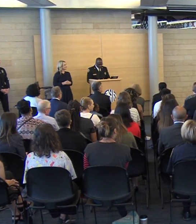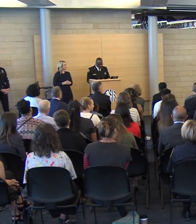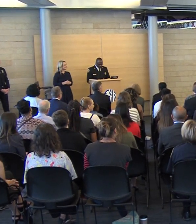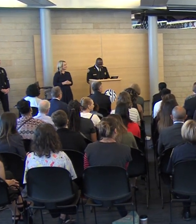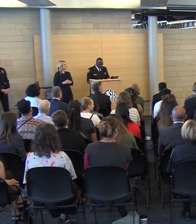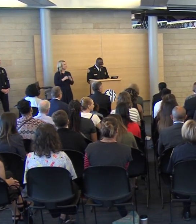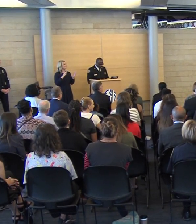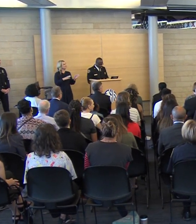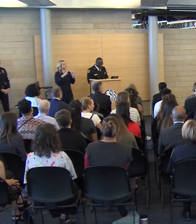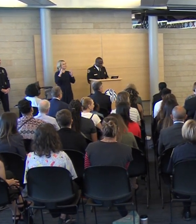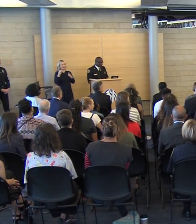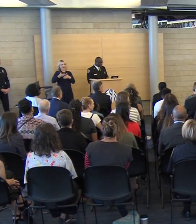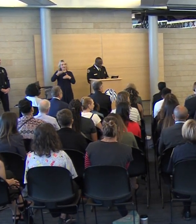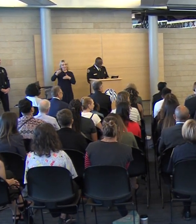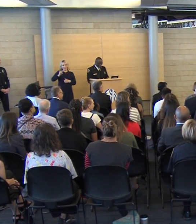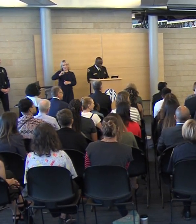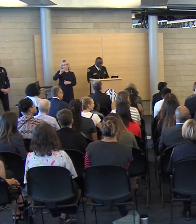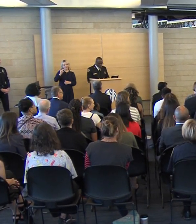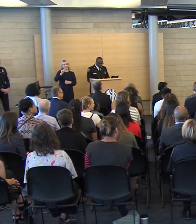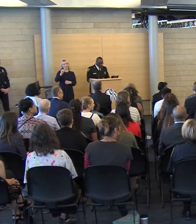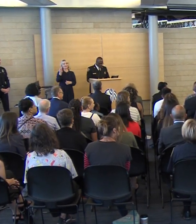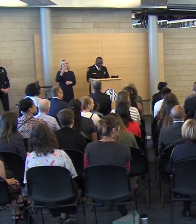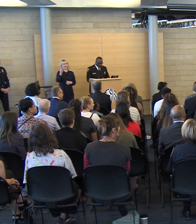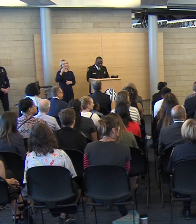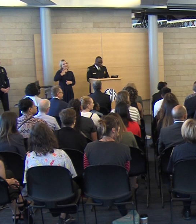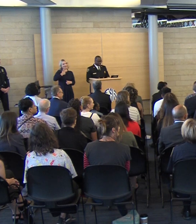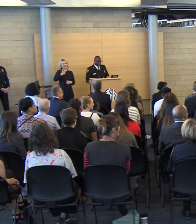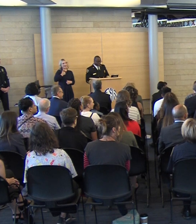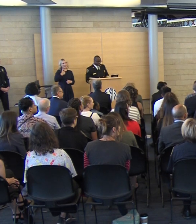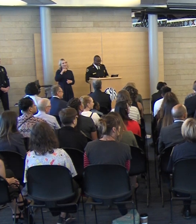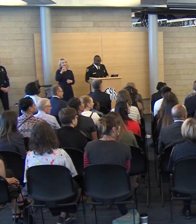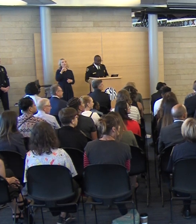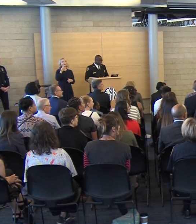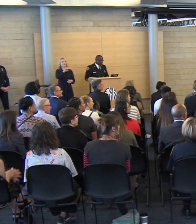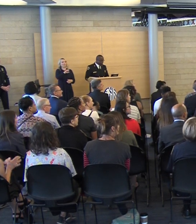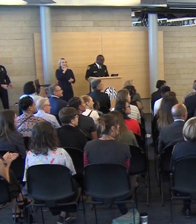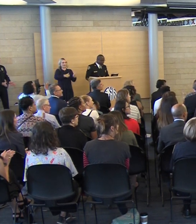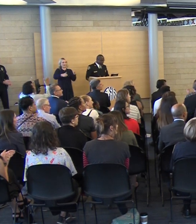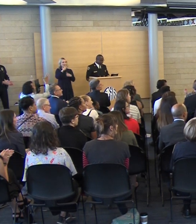From our neighbors to the north, Vancouver, BC, Police Chief Steve Ely.